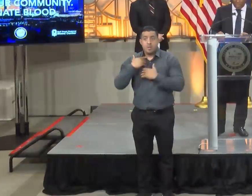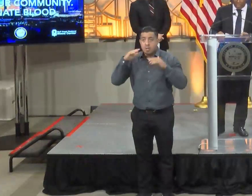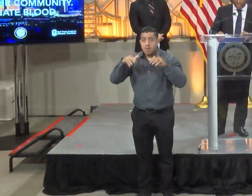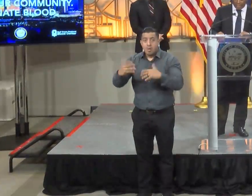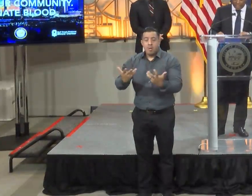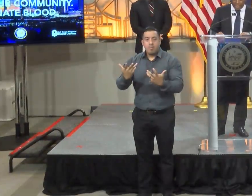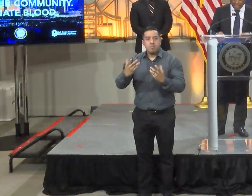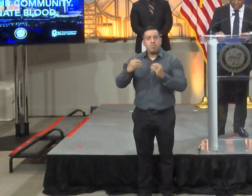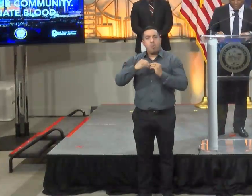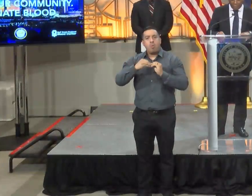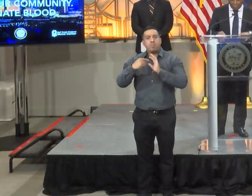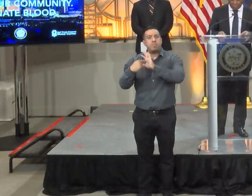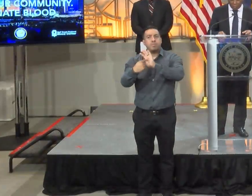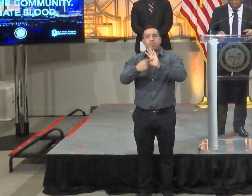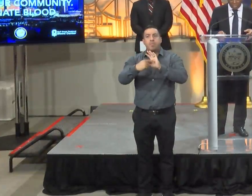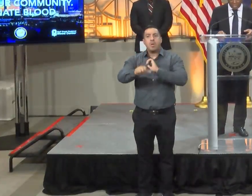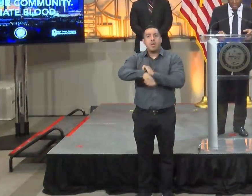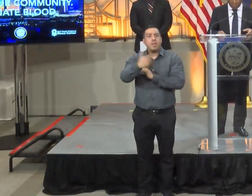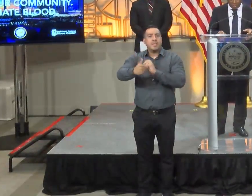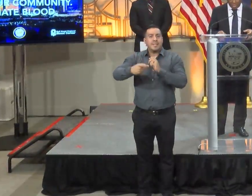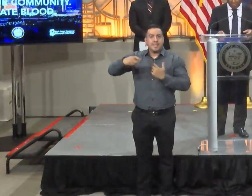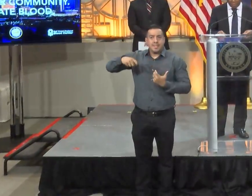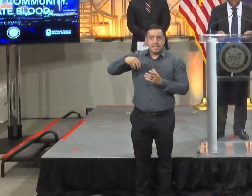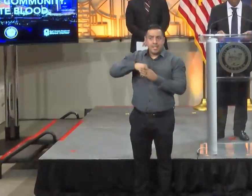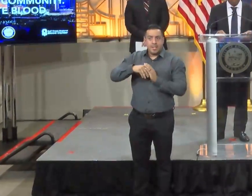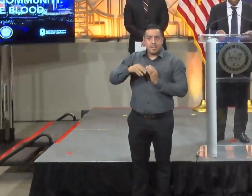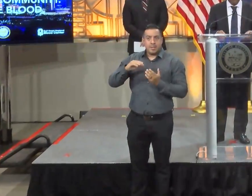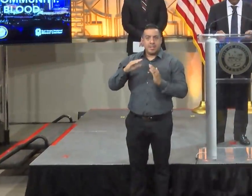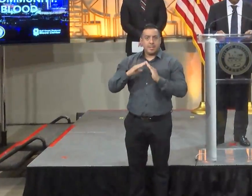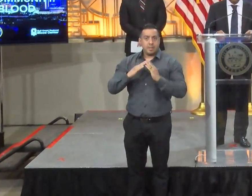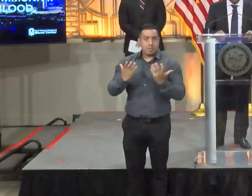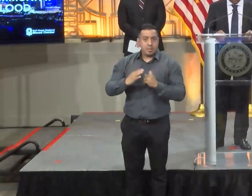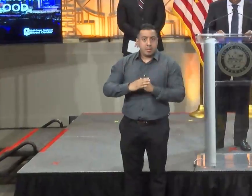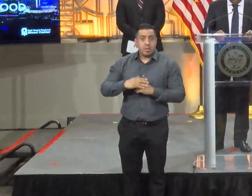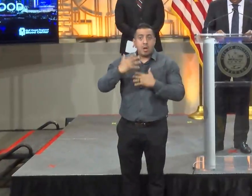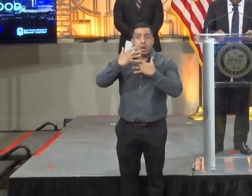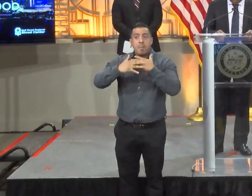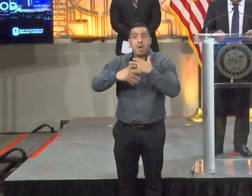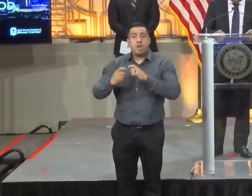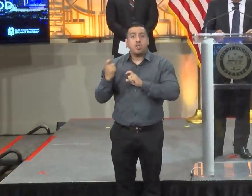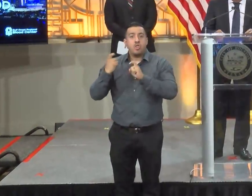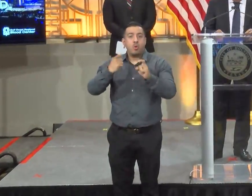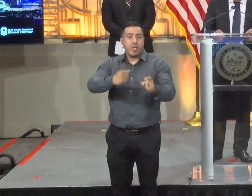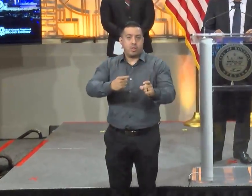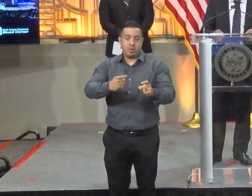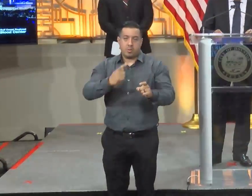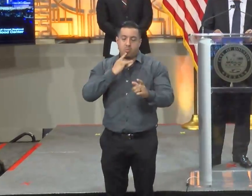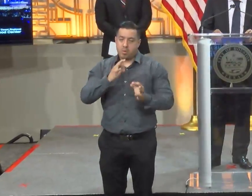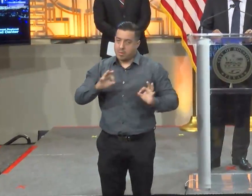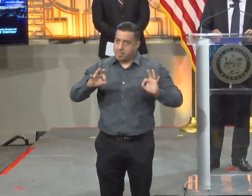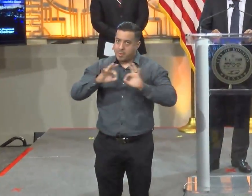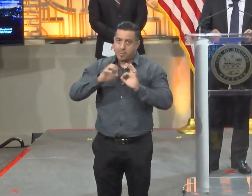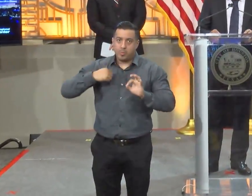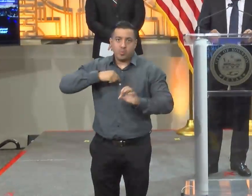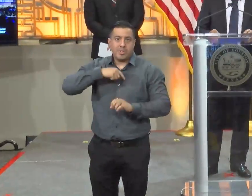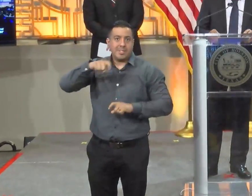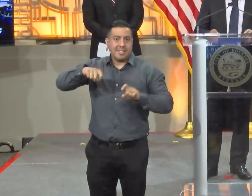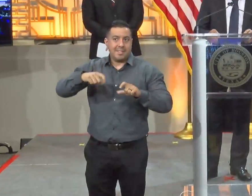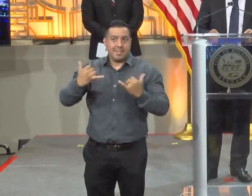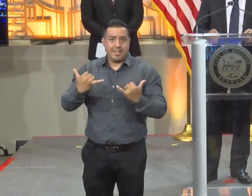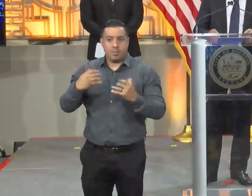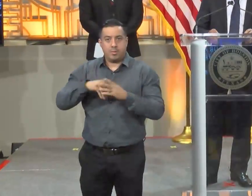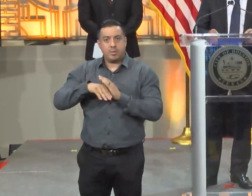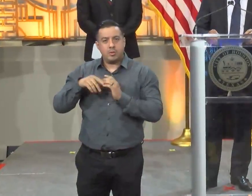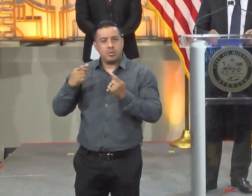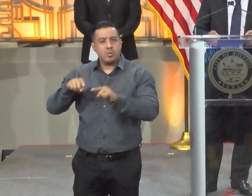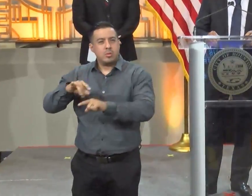to highlight another official need in our city. Blood donations are critically needed now and throughout the summer